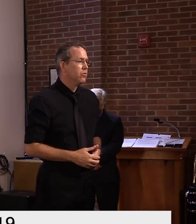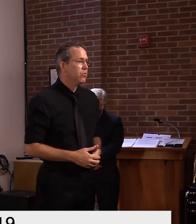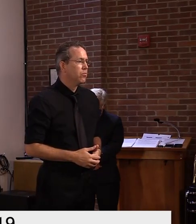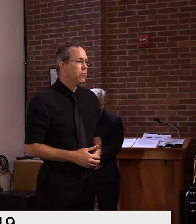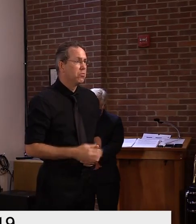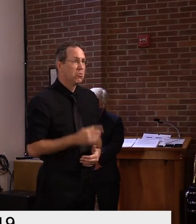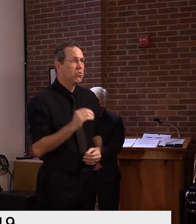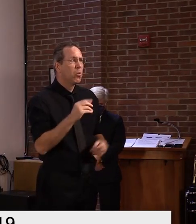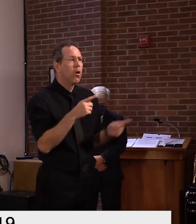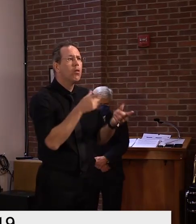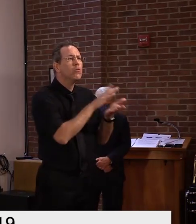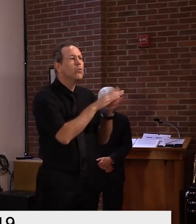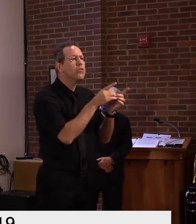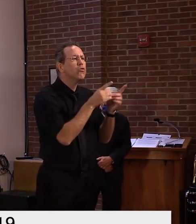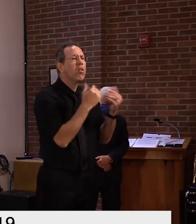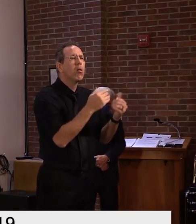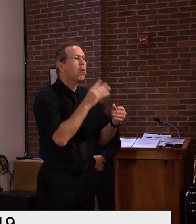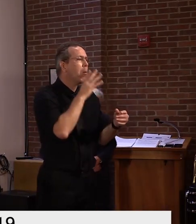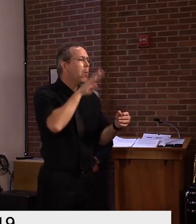Okay, thank you.